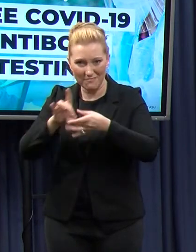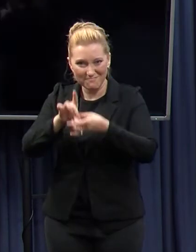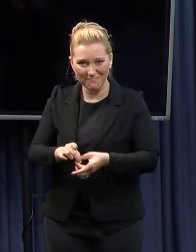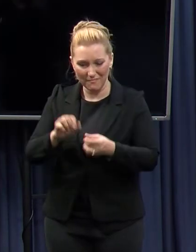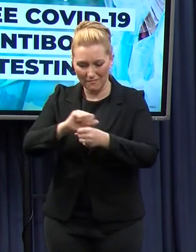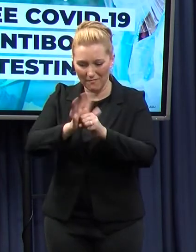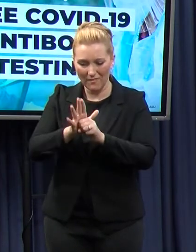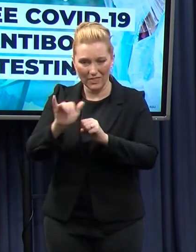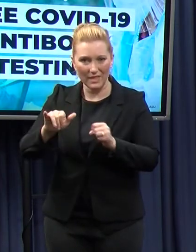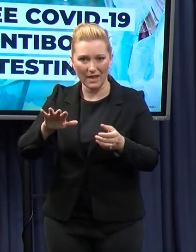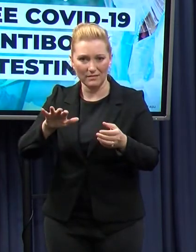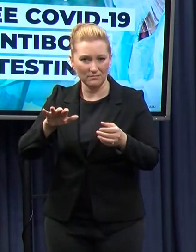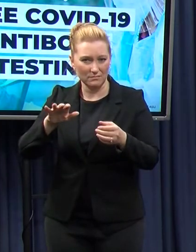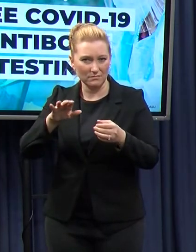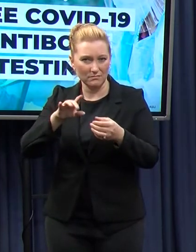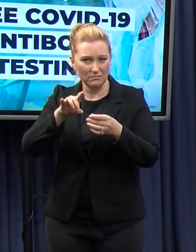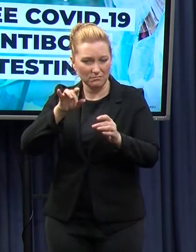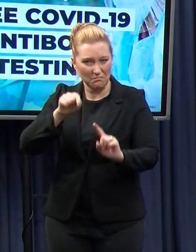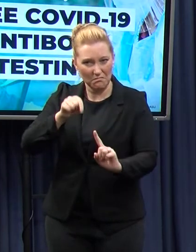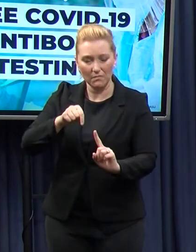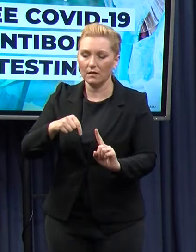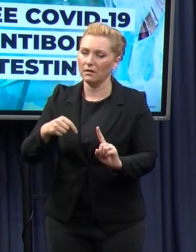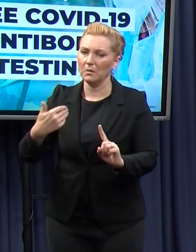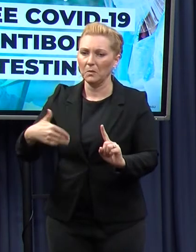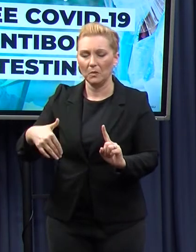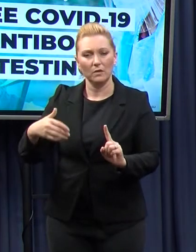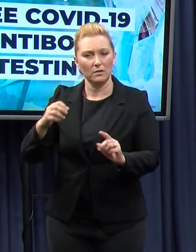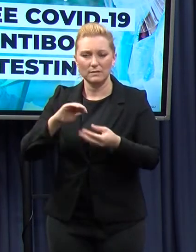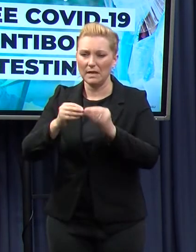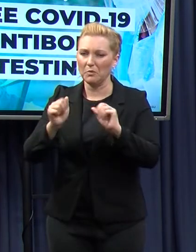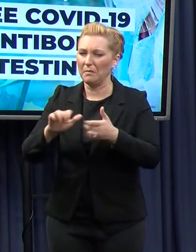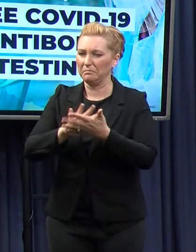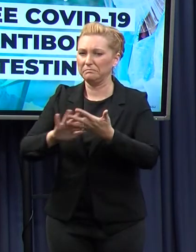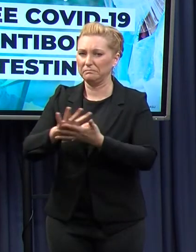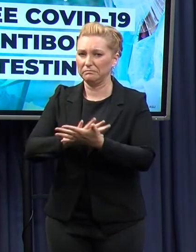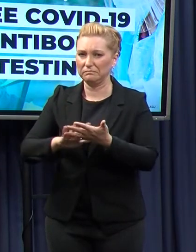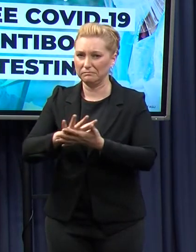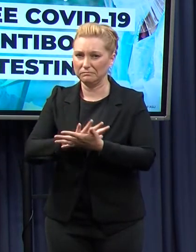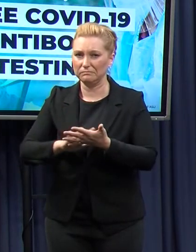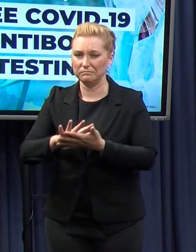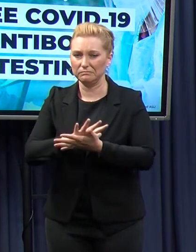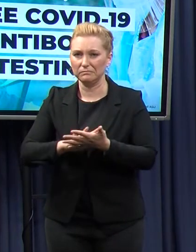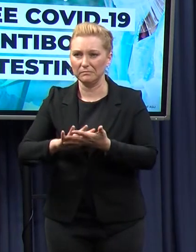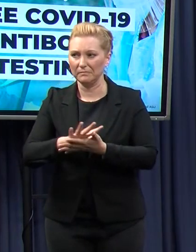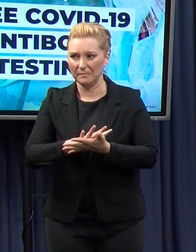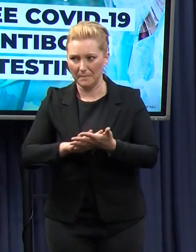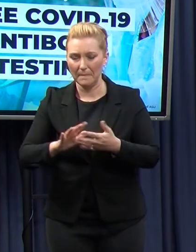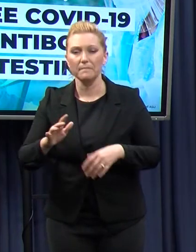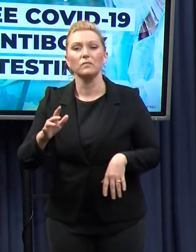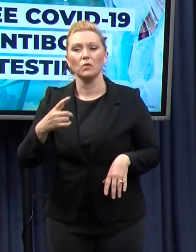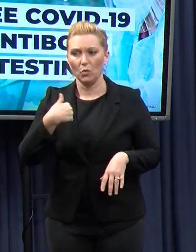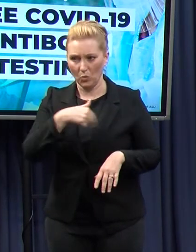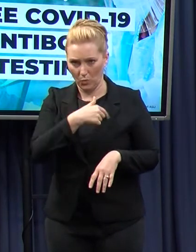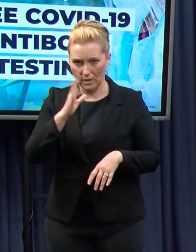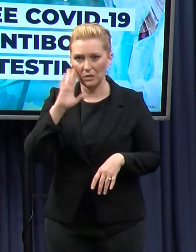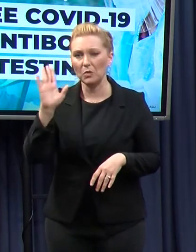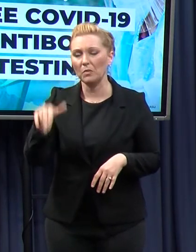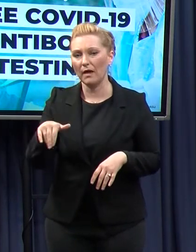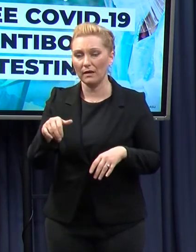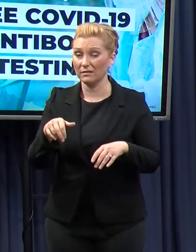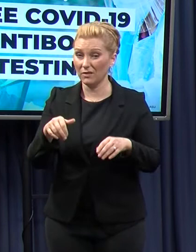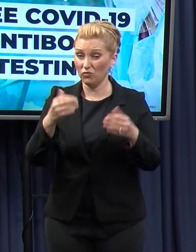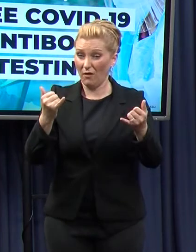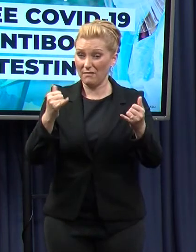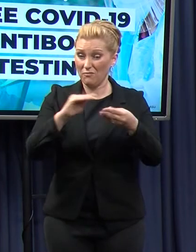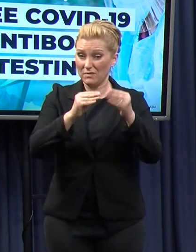any COVID-19 death surveillance likely undercounts the number of people whose deaths are associated with COVID-19, and this is